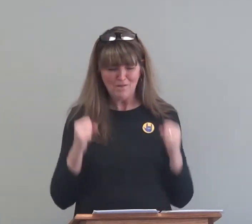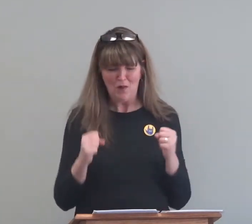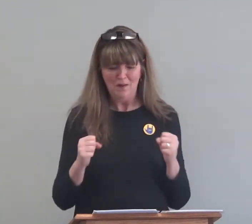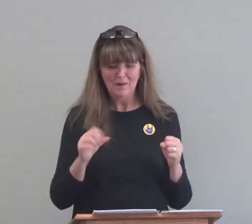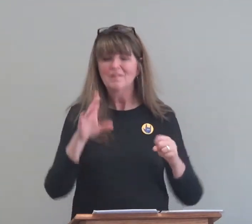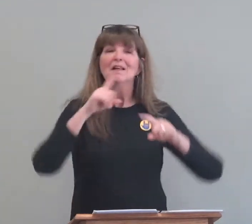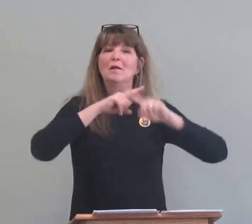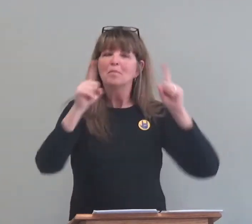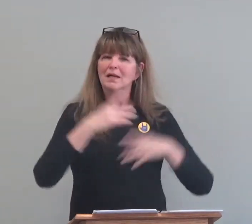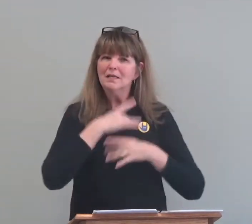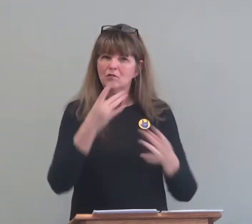is, right?